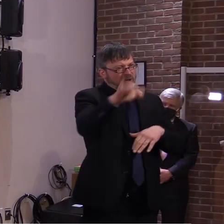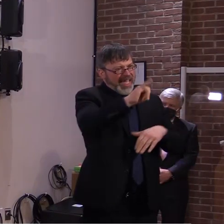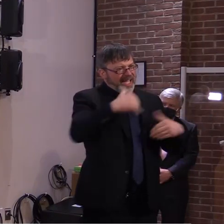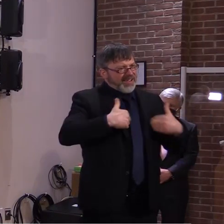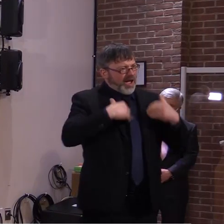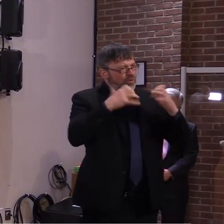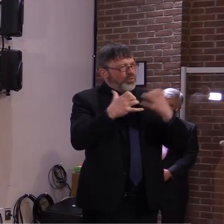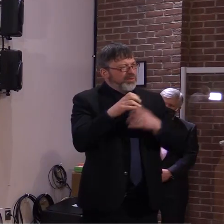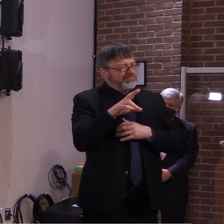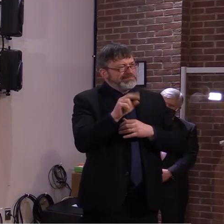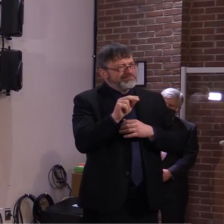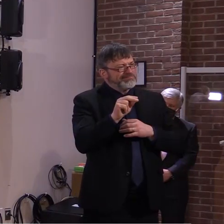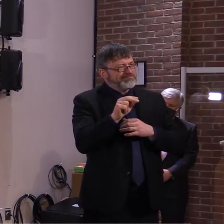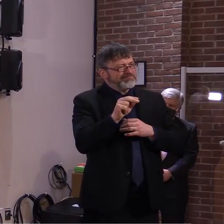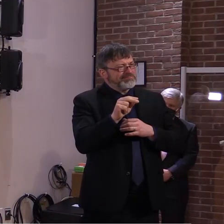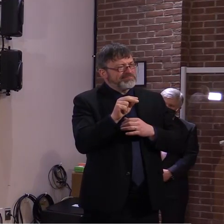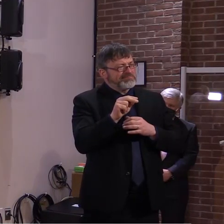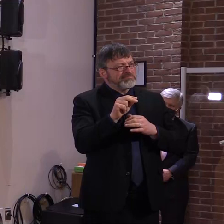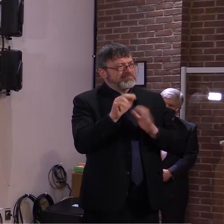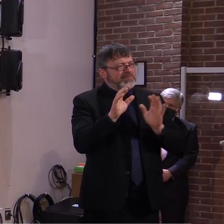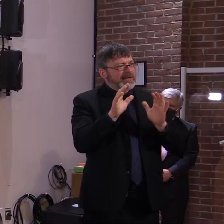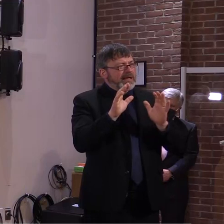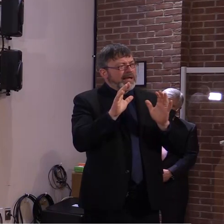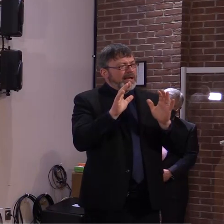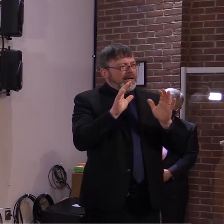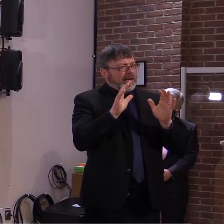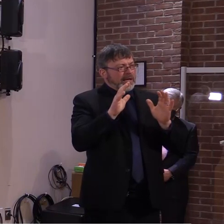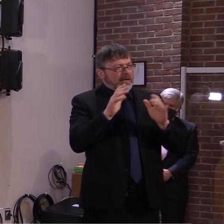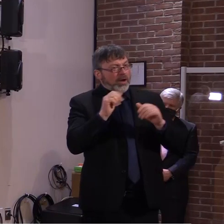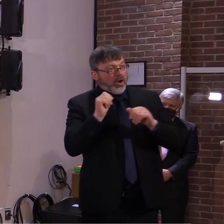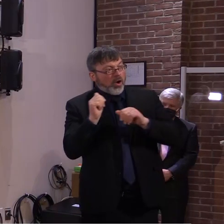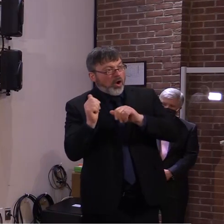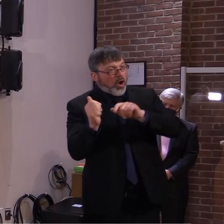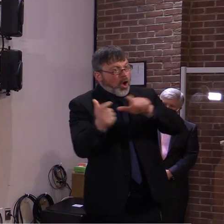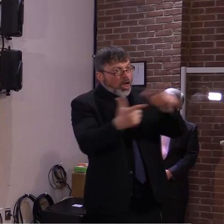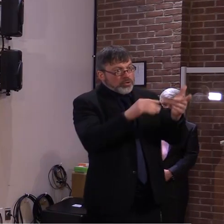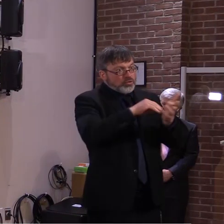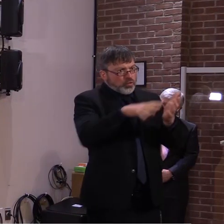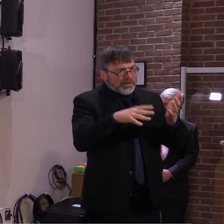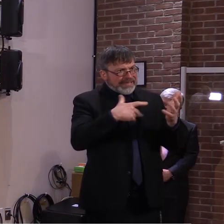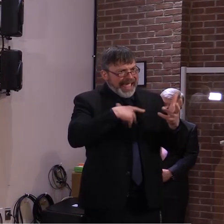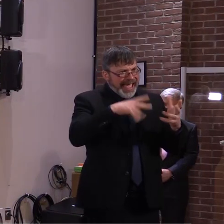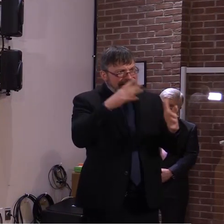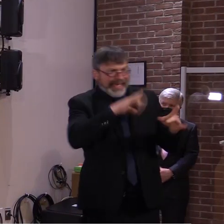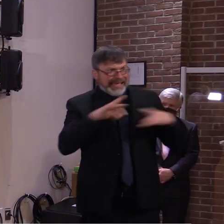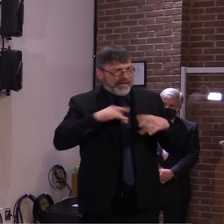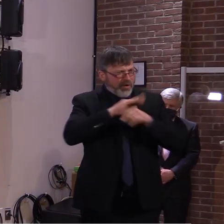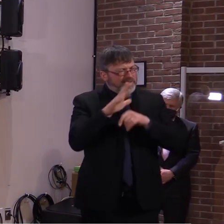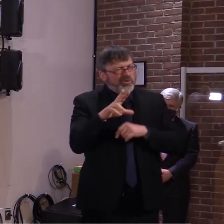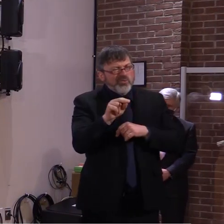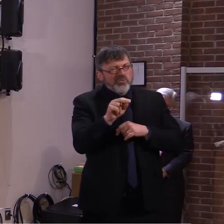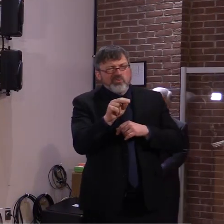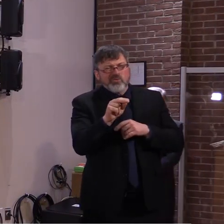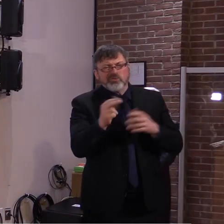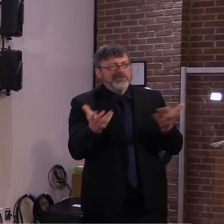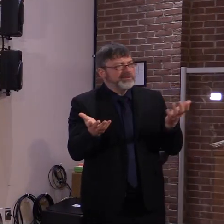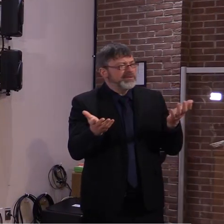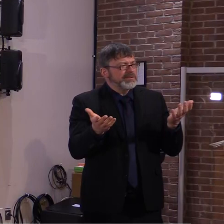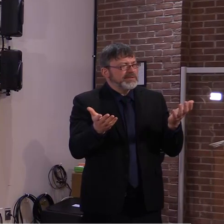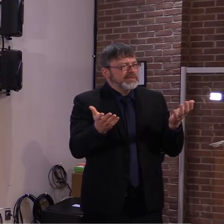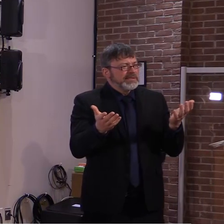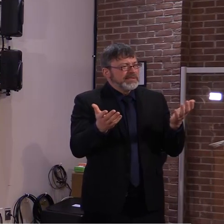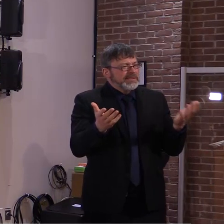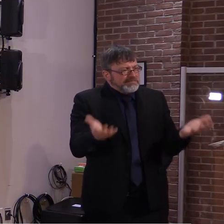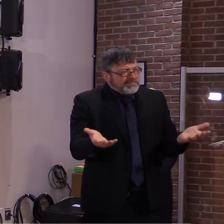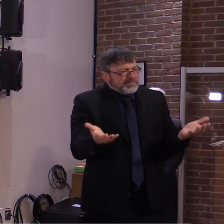40. It's not all students by any means. And in fact, our students are so heavily tested